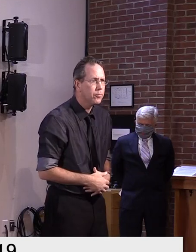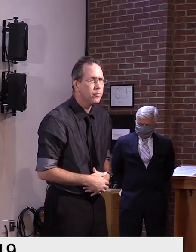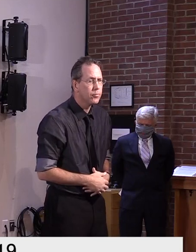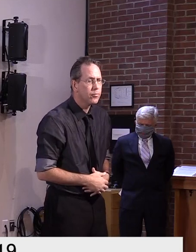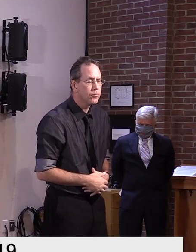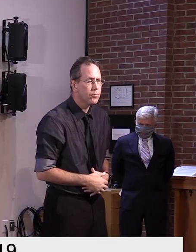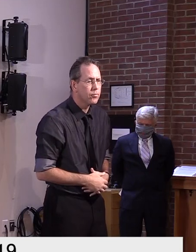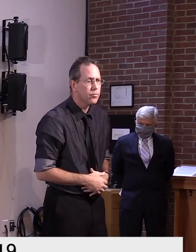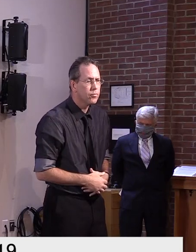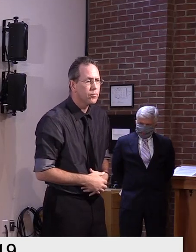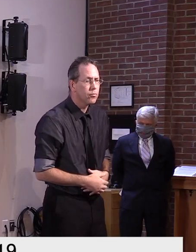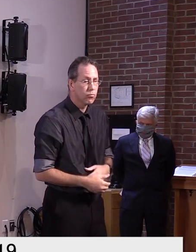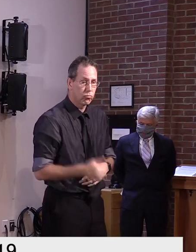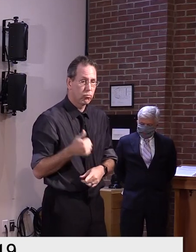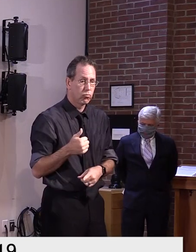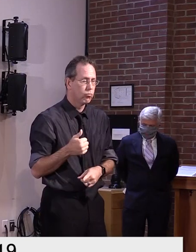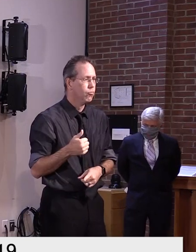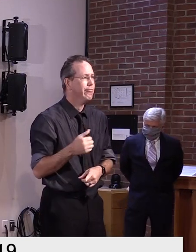Thank you.